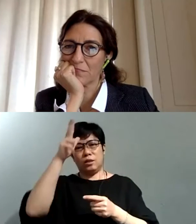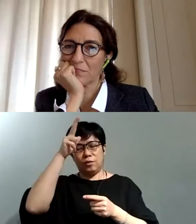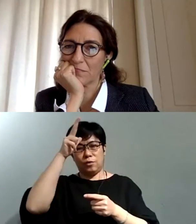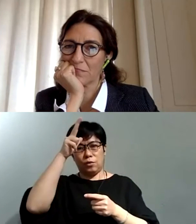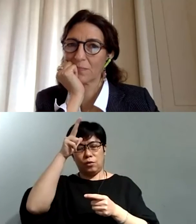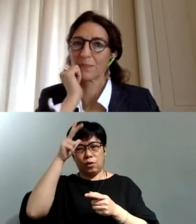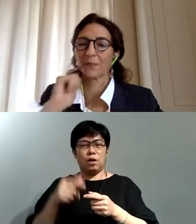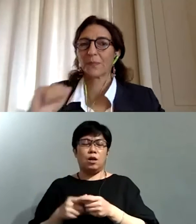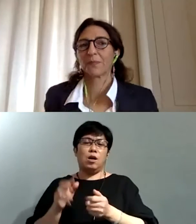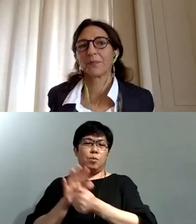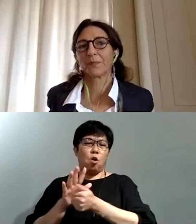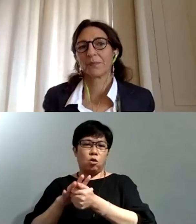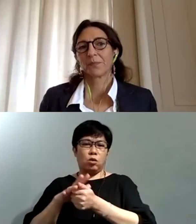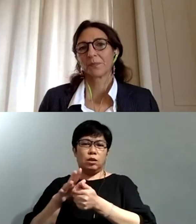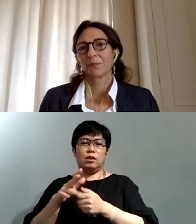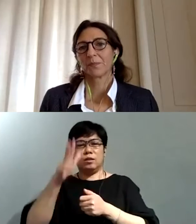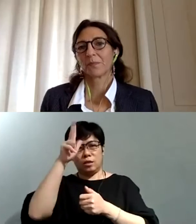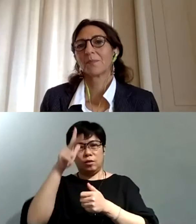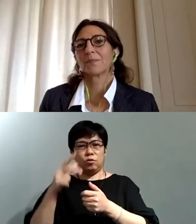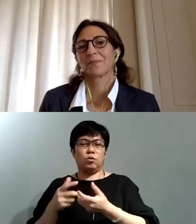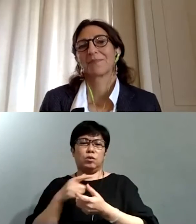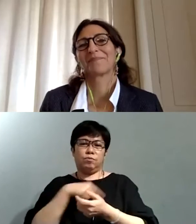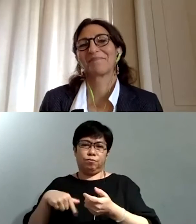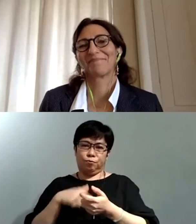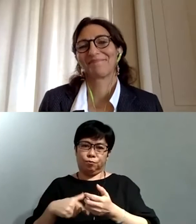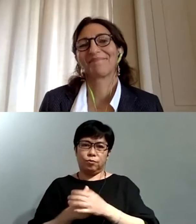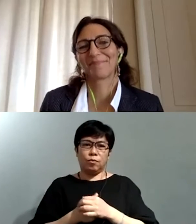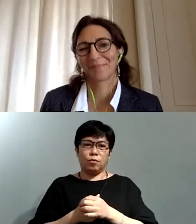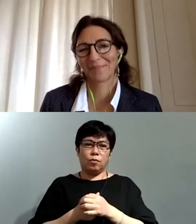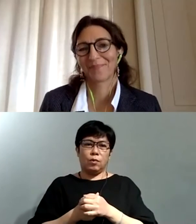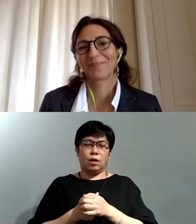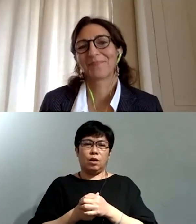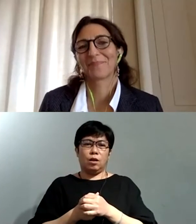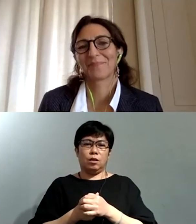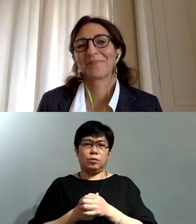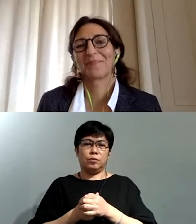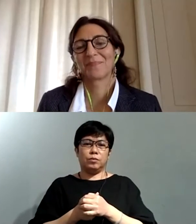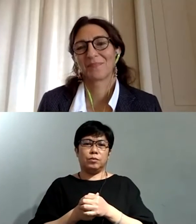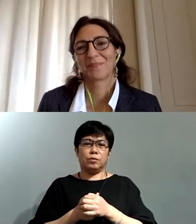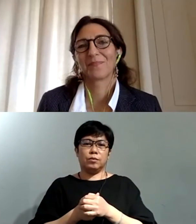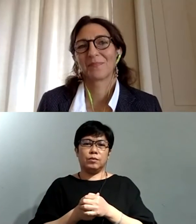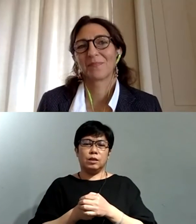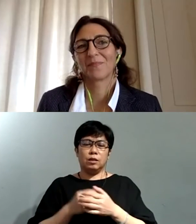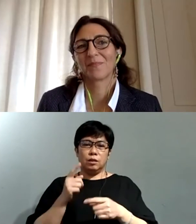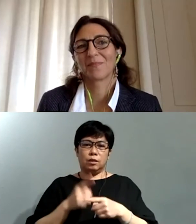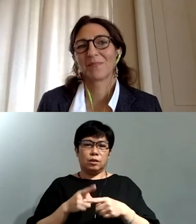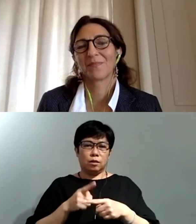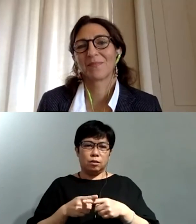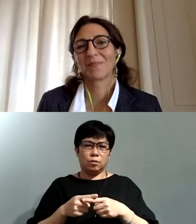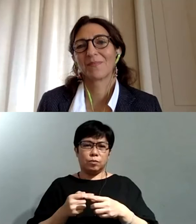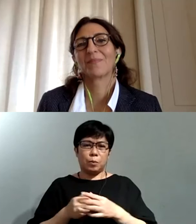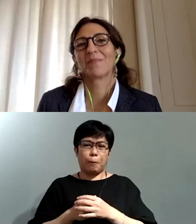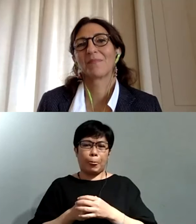really losing the credibility and the trust from the community. Just look into